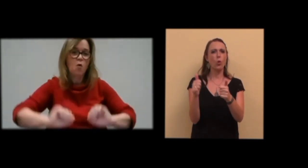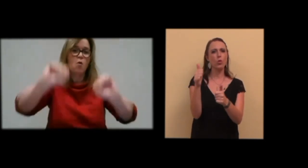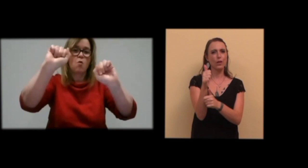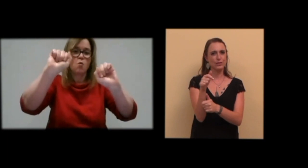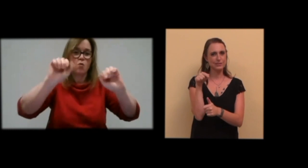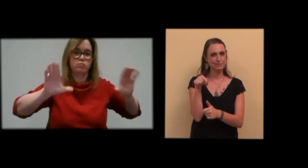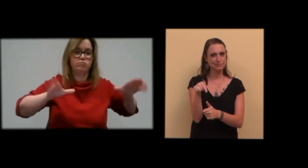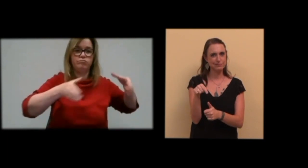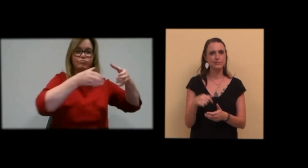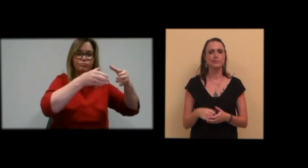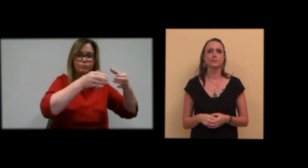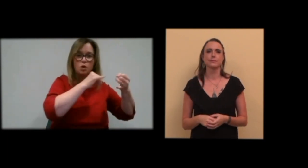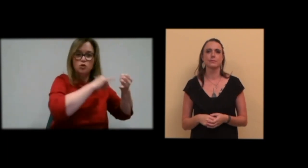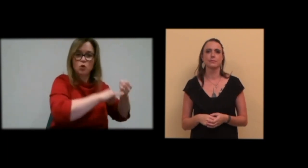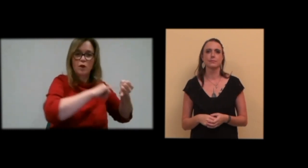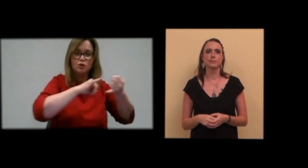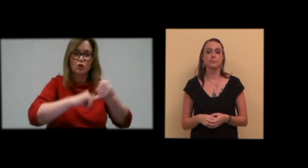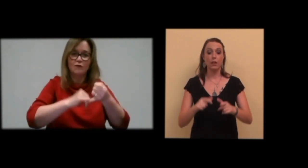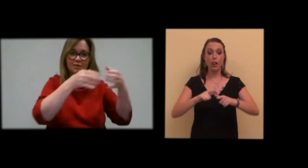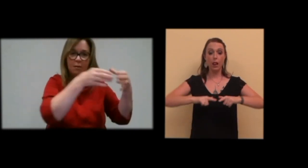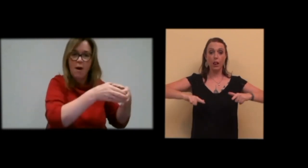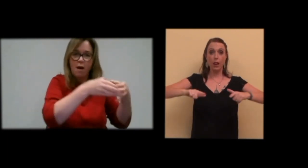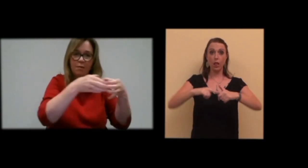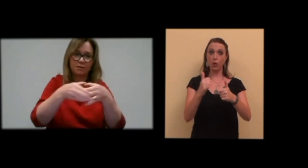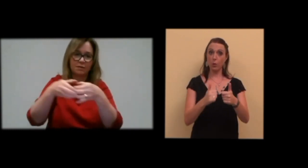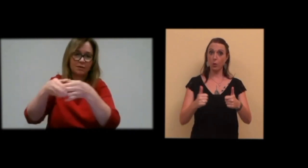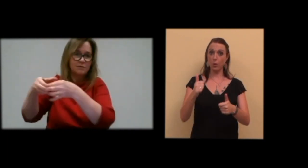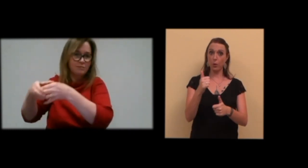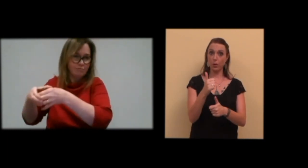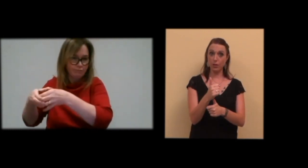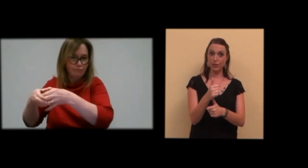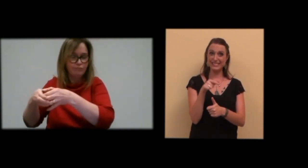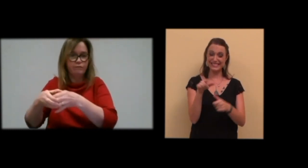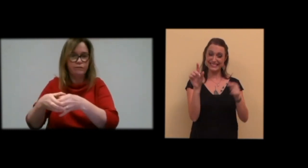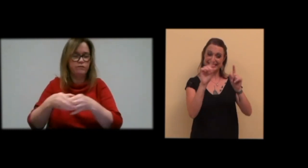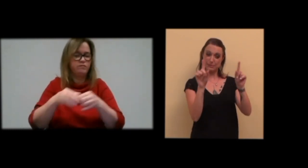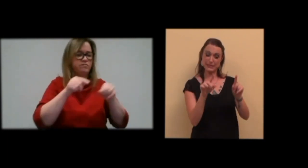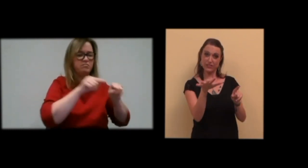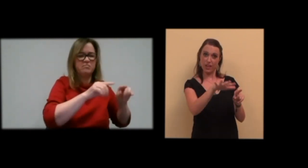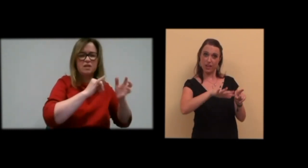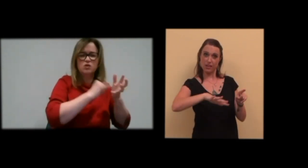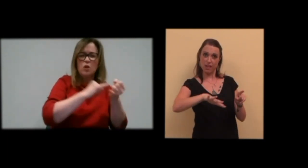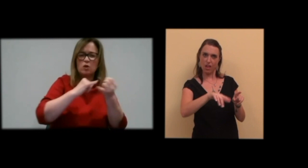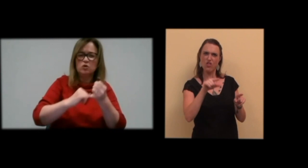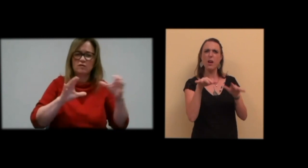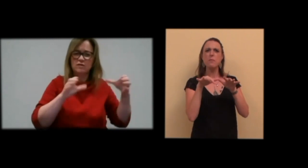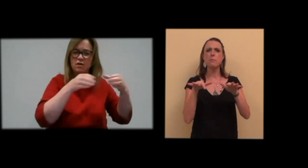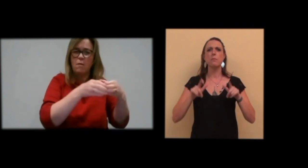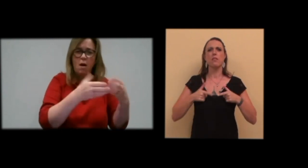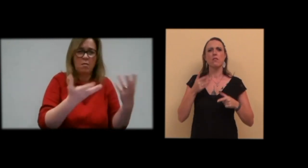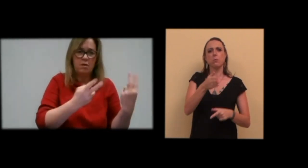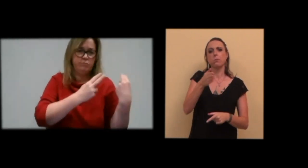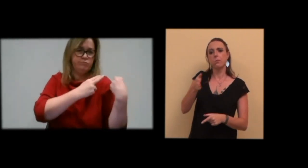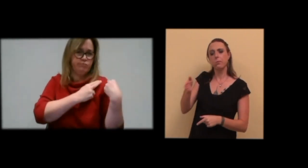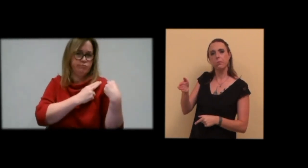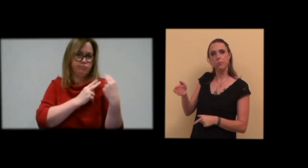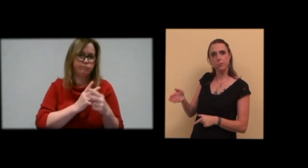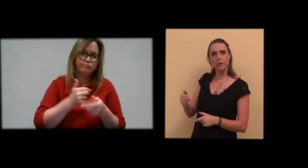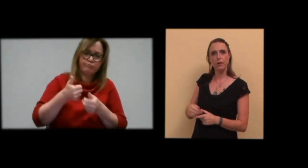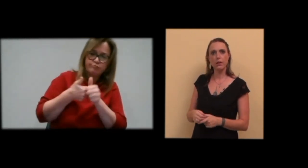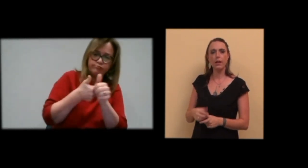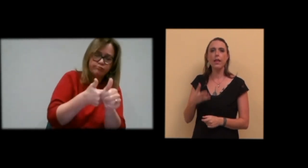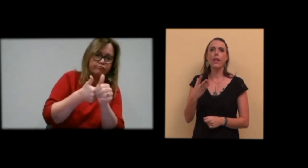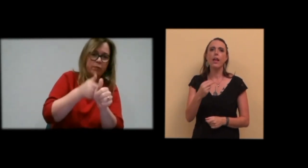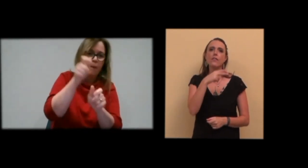councils, or called local authorities. Within each local authority that is specific to the